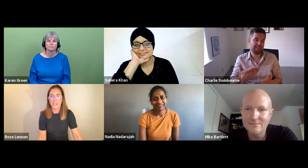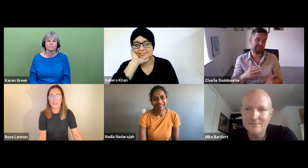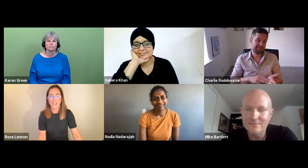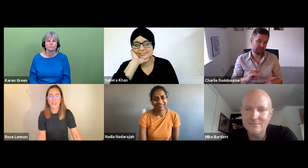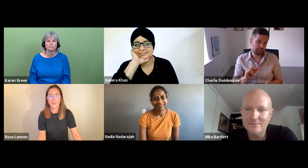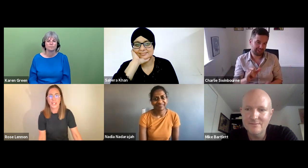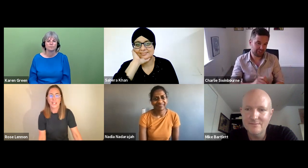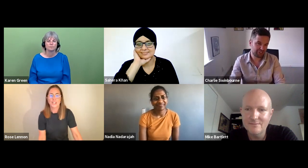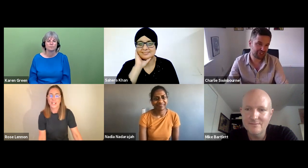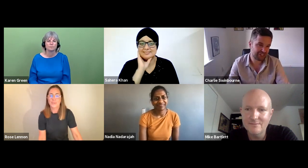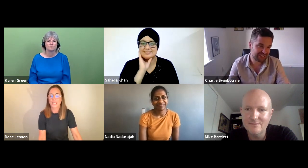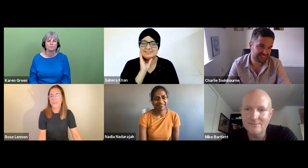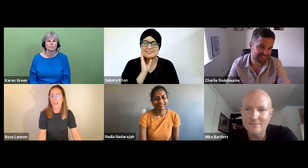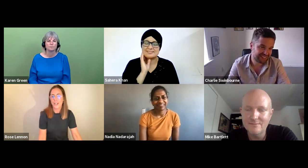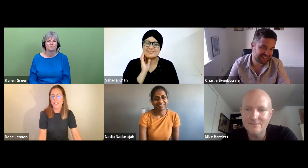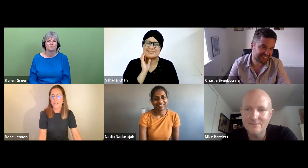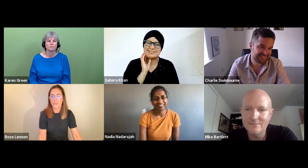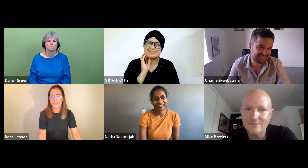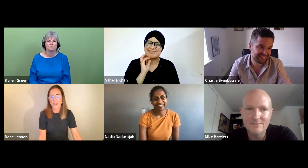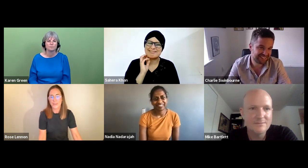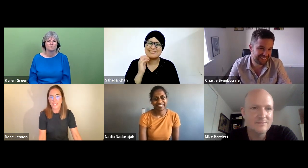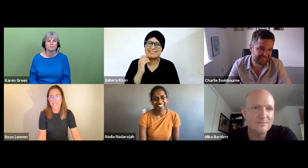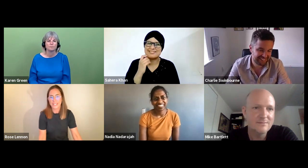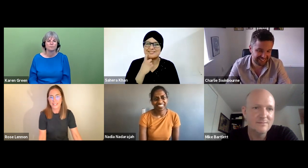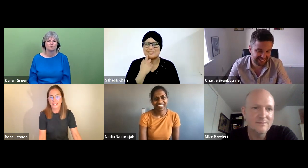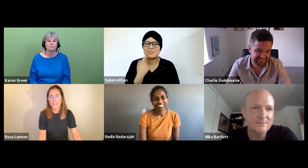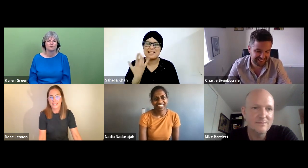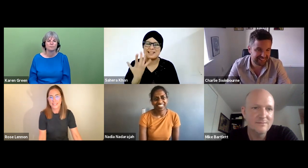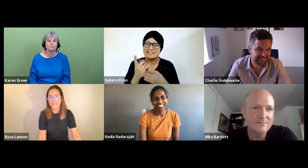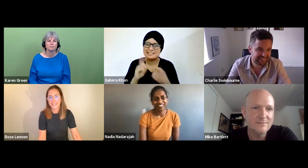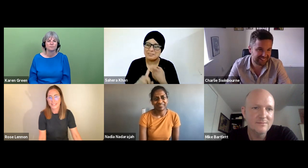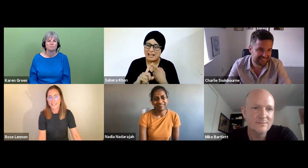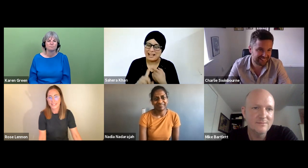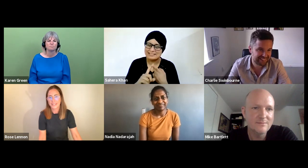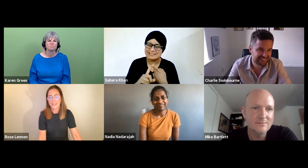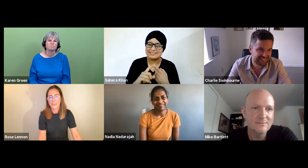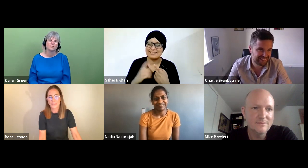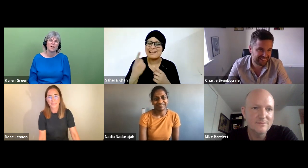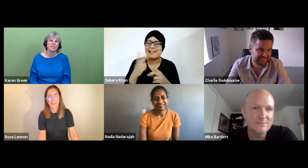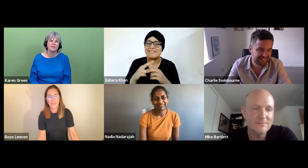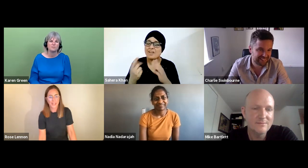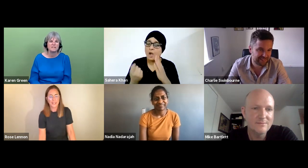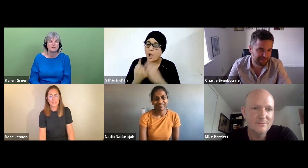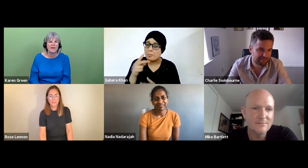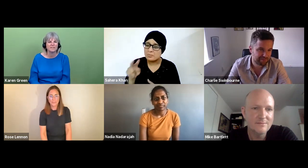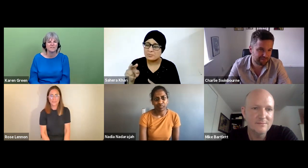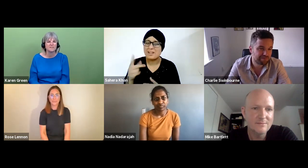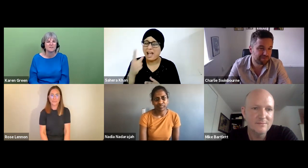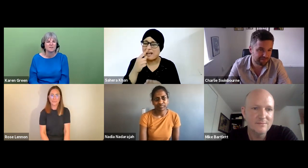you? Do you like to work in advance or right up to the deadline? I think for me it depends.